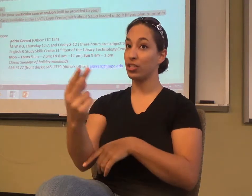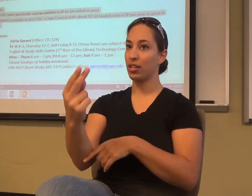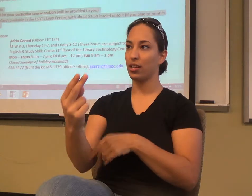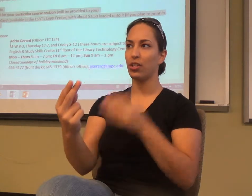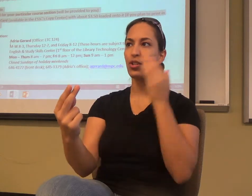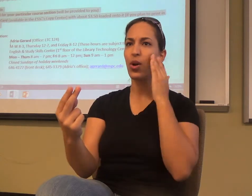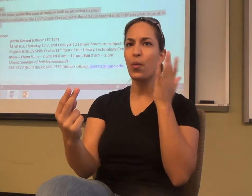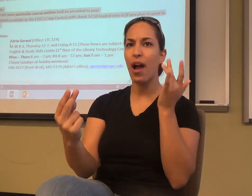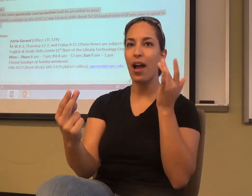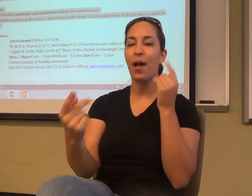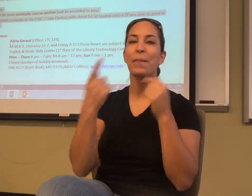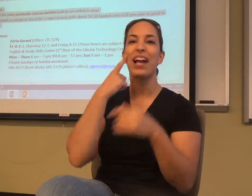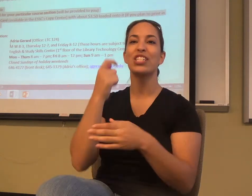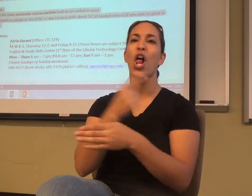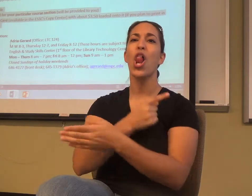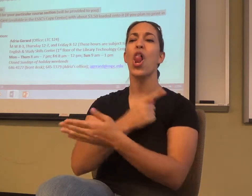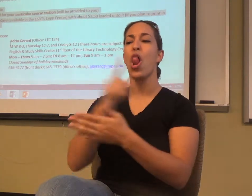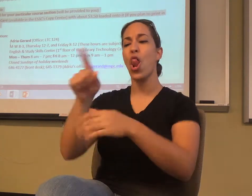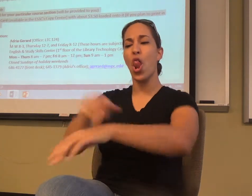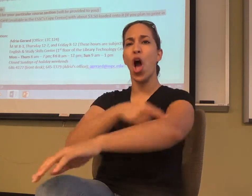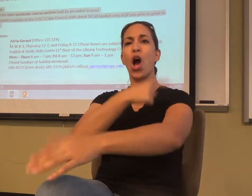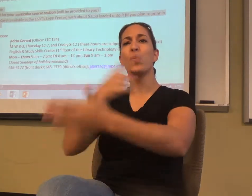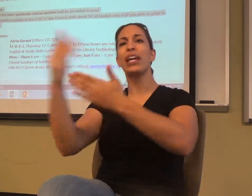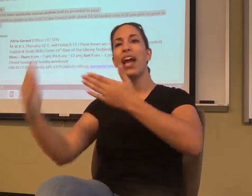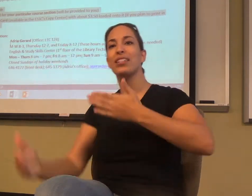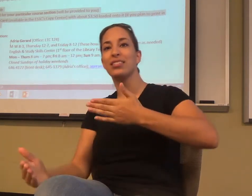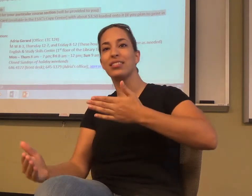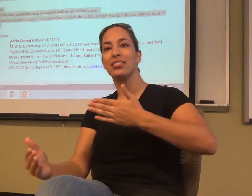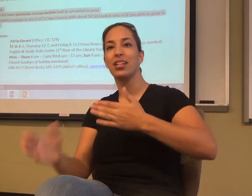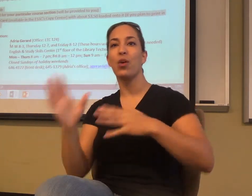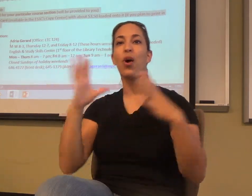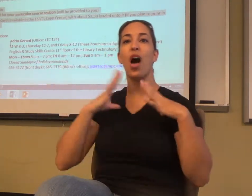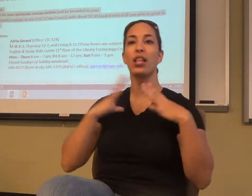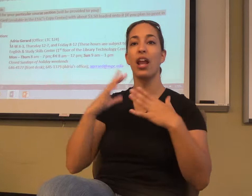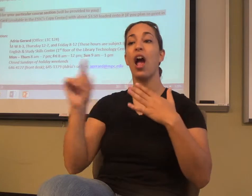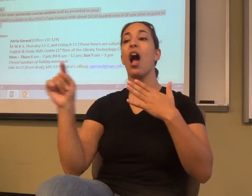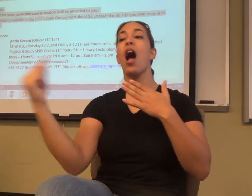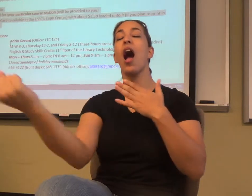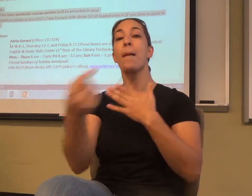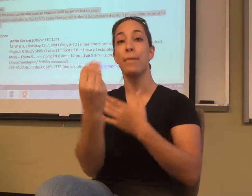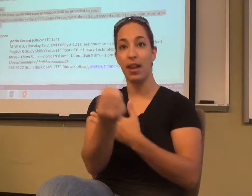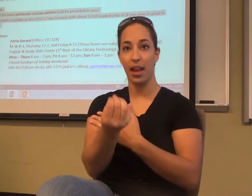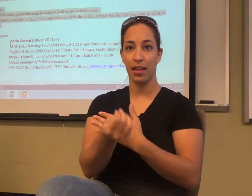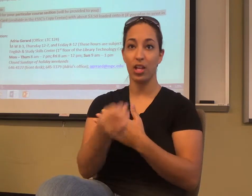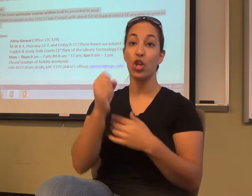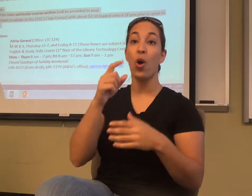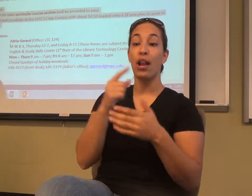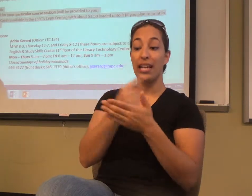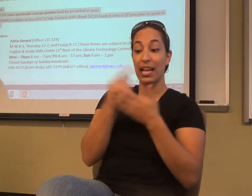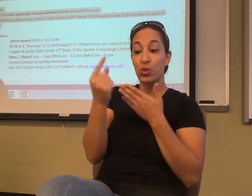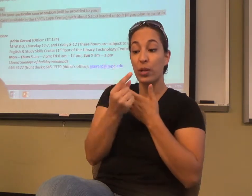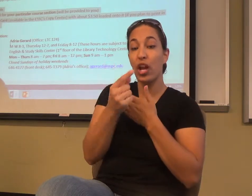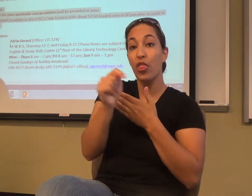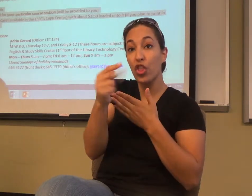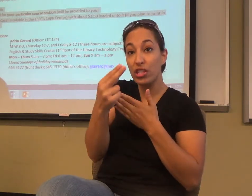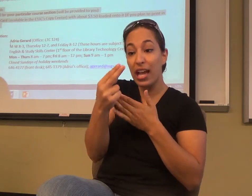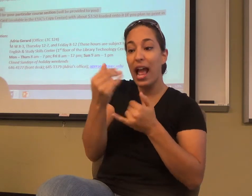We have a long weekend, right? It's President's Weekend. So Thursday is actually the end of your school week next week. And then we get 4 days off, which is going to be